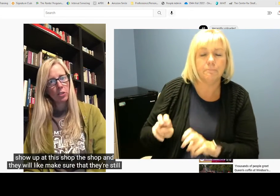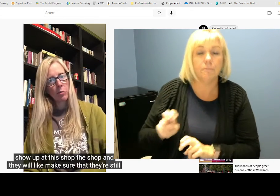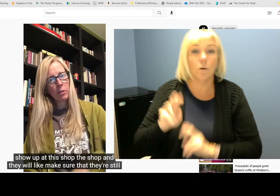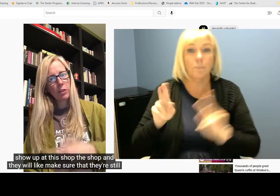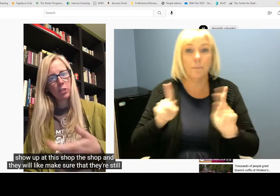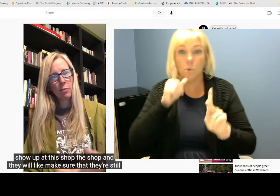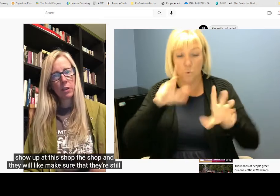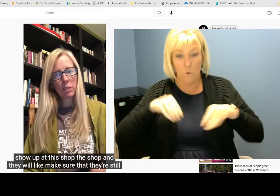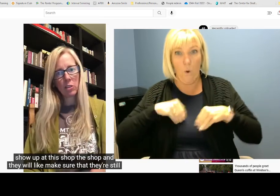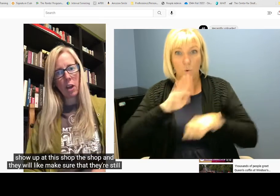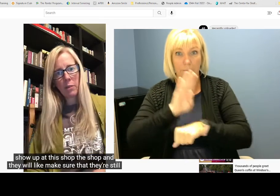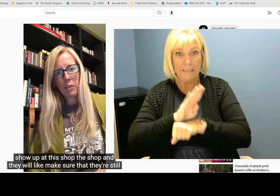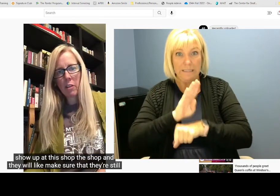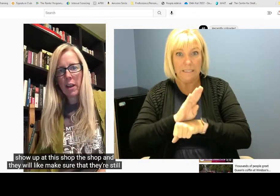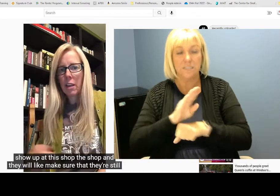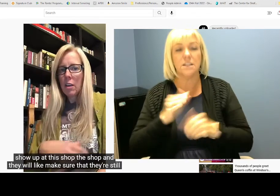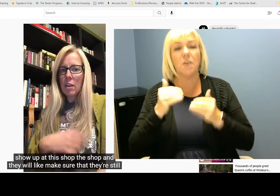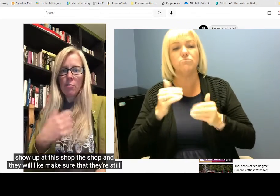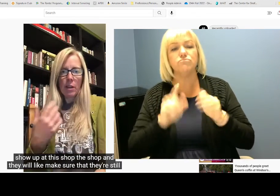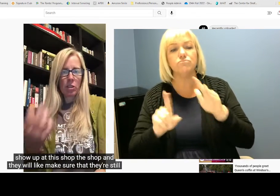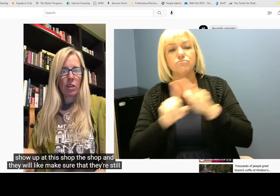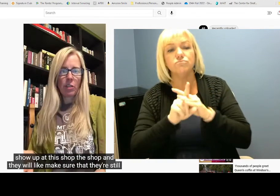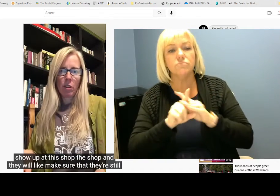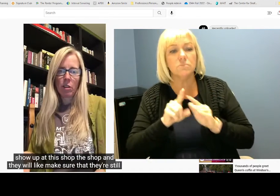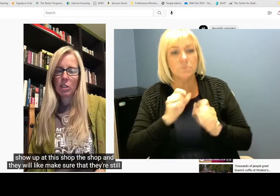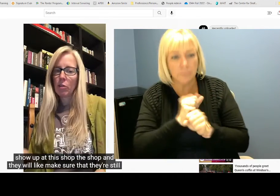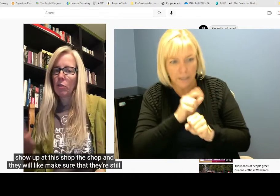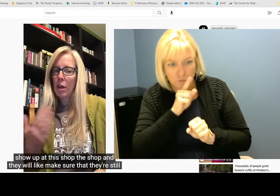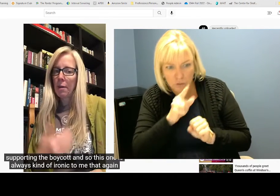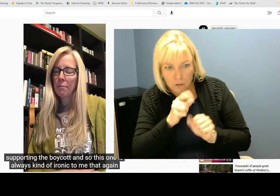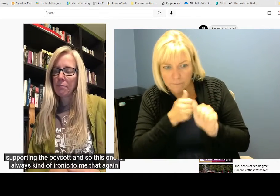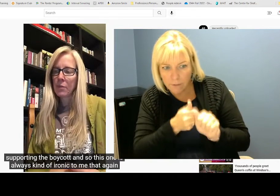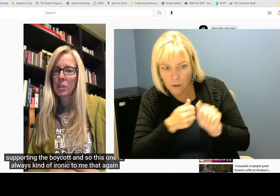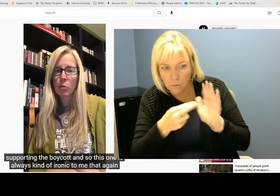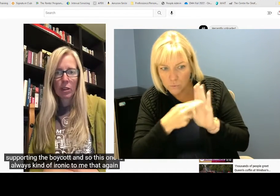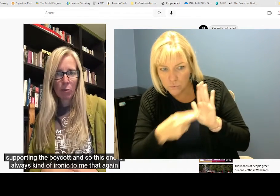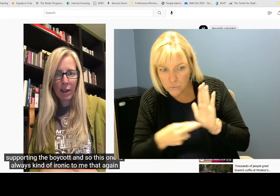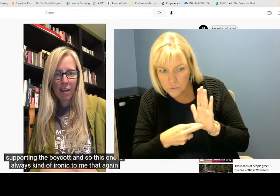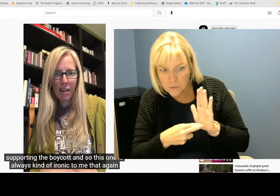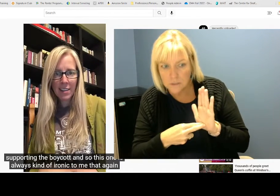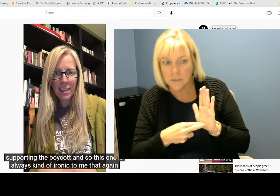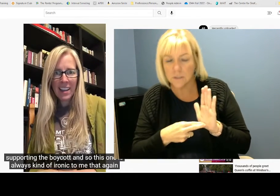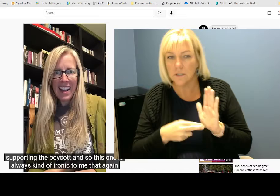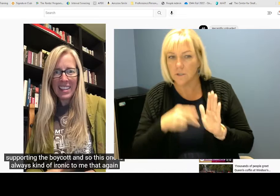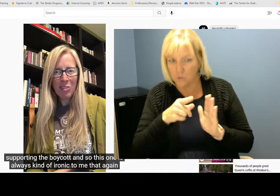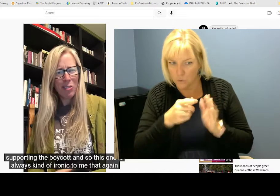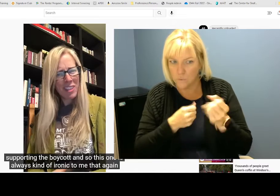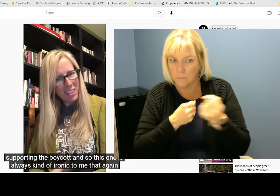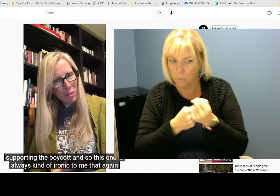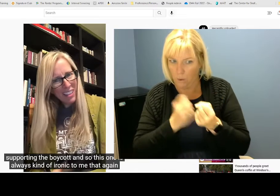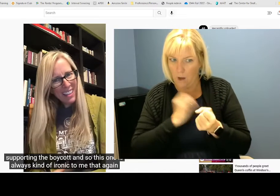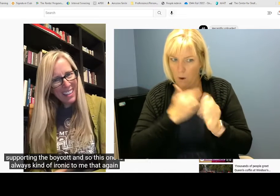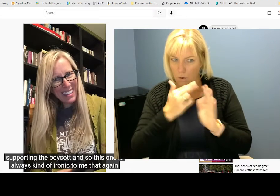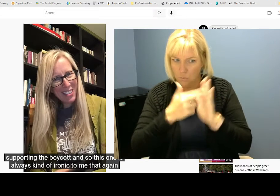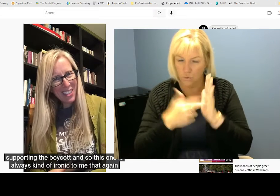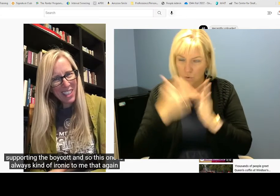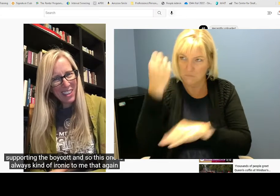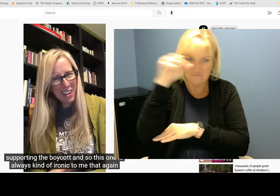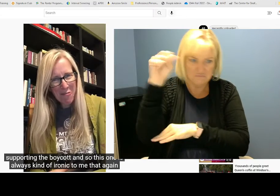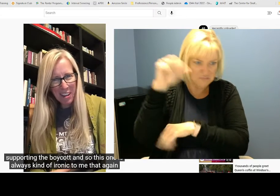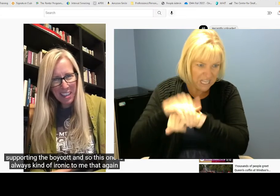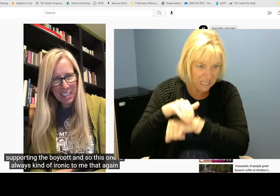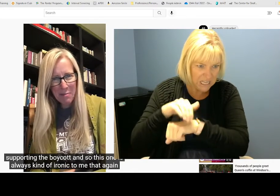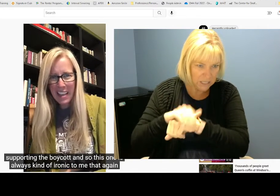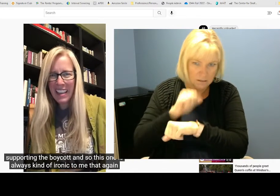shopkeeper, they'll show up at the shop and they'll make sure that they're still supporting the boycott. And so this one is always